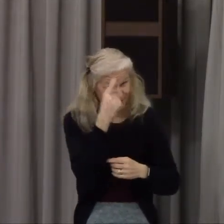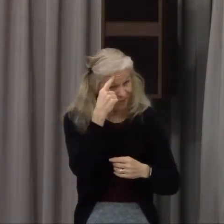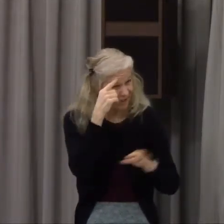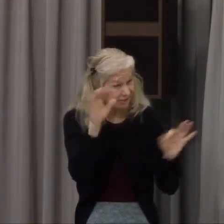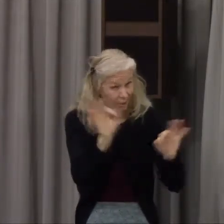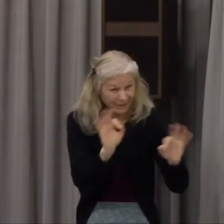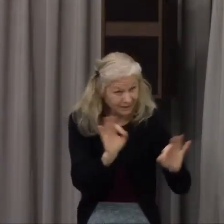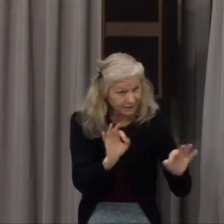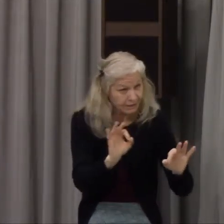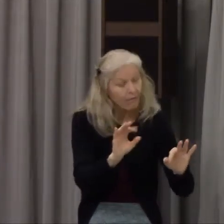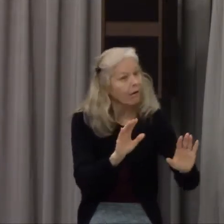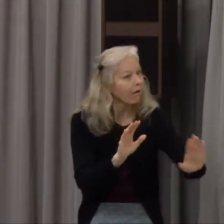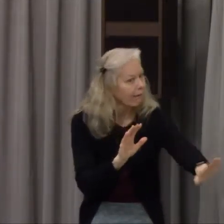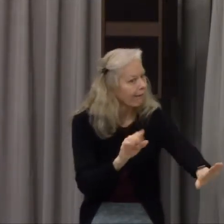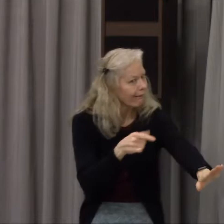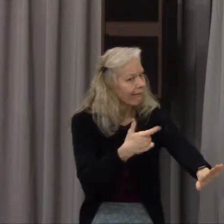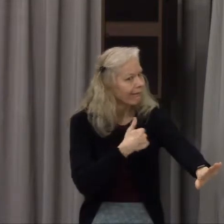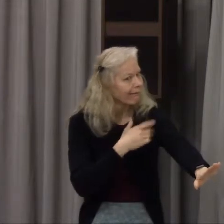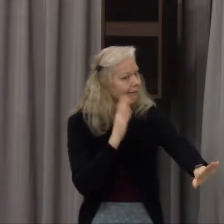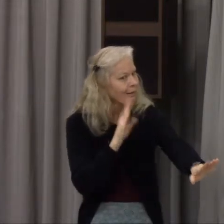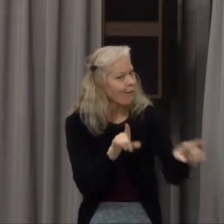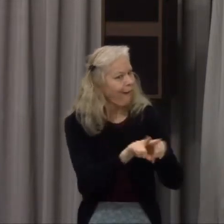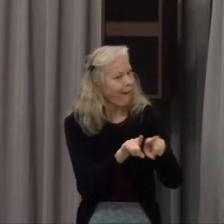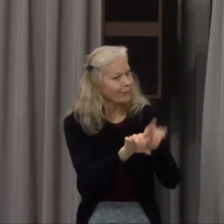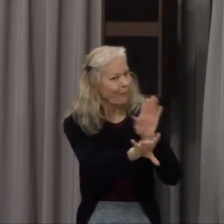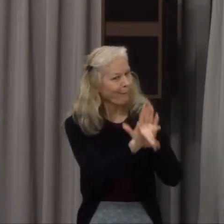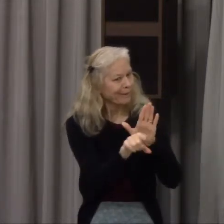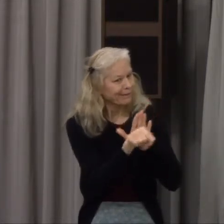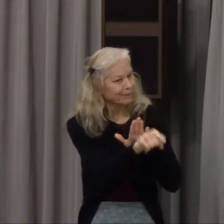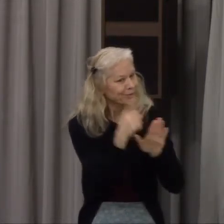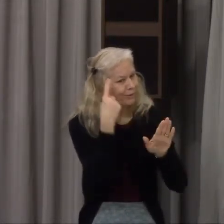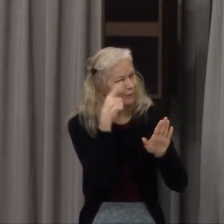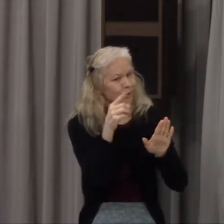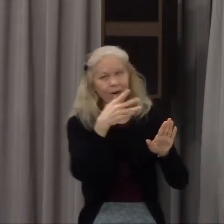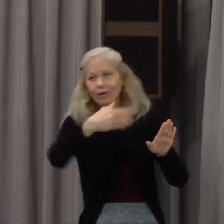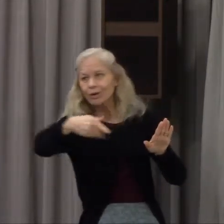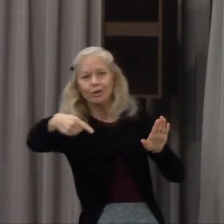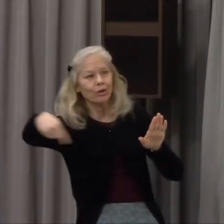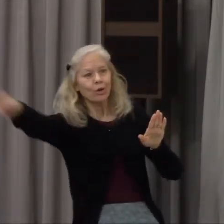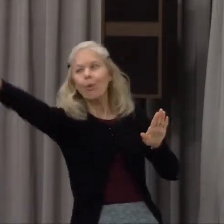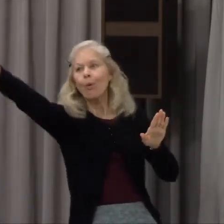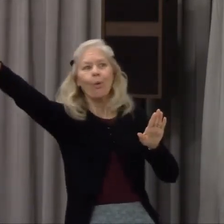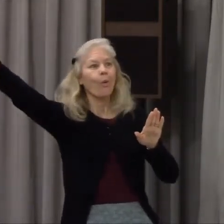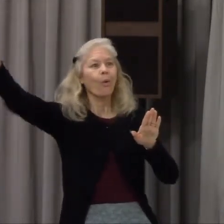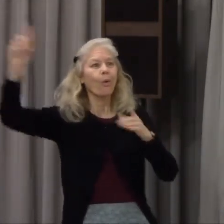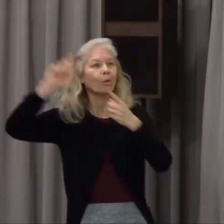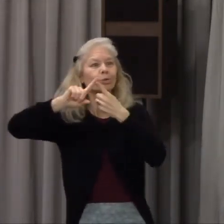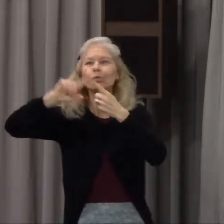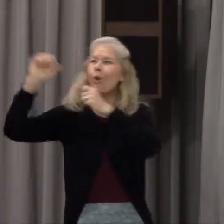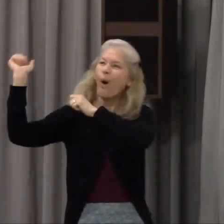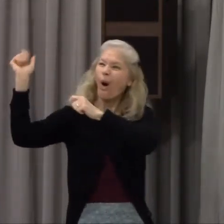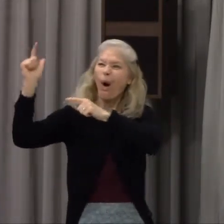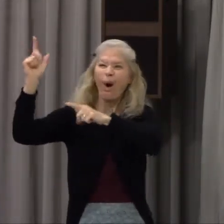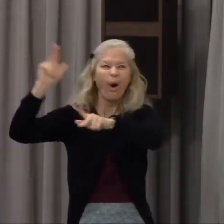of the earth. Isn't that a great blessing? God says to our Lord,